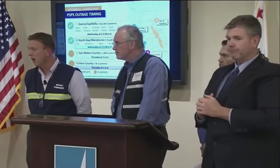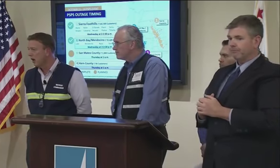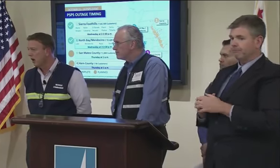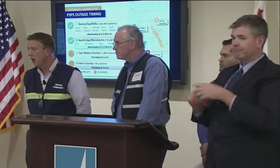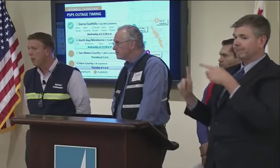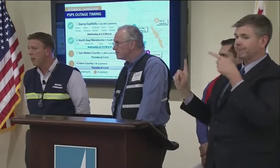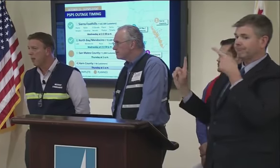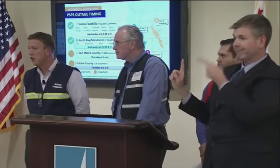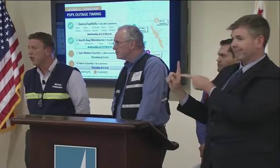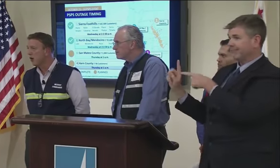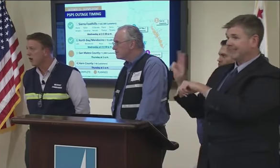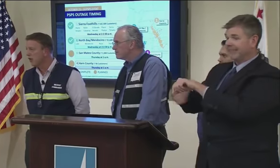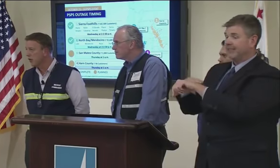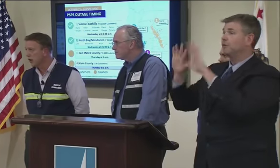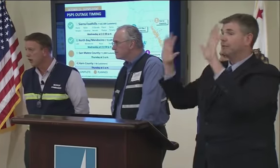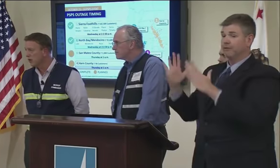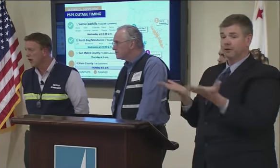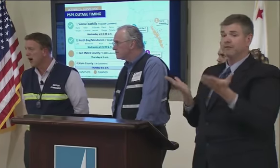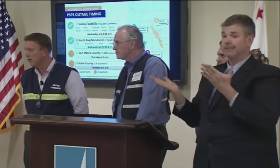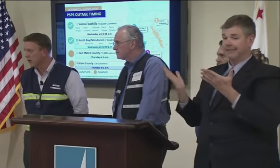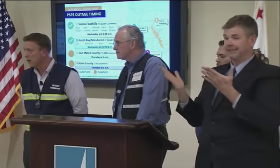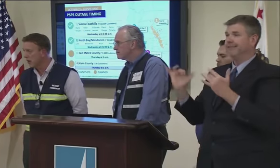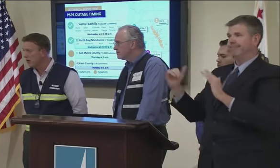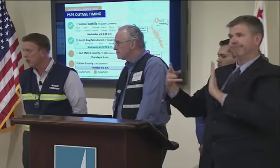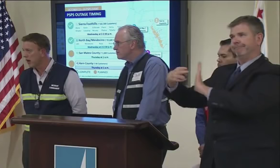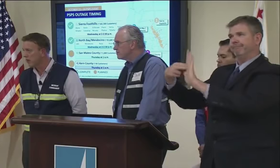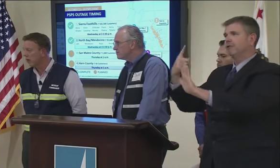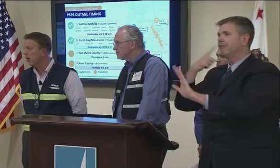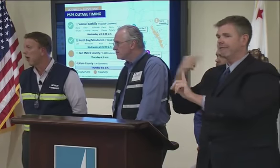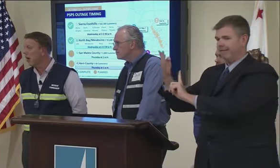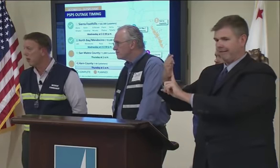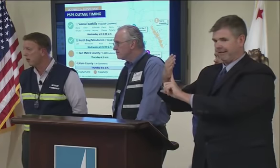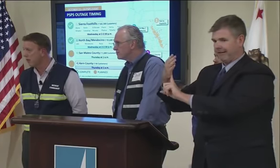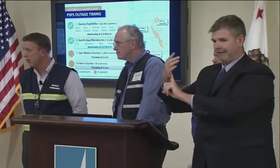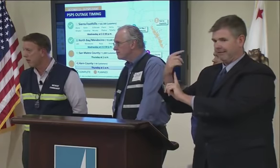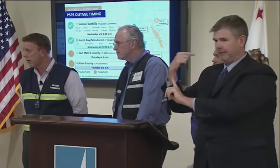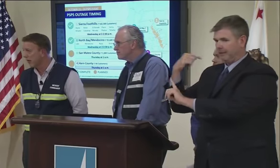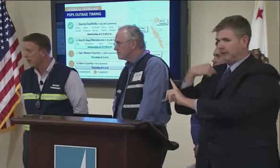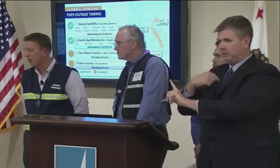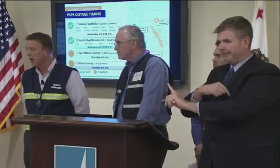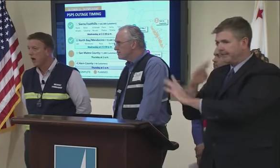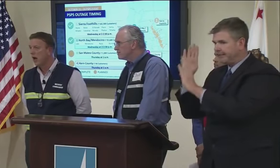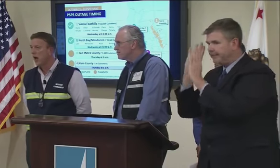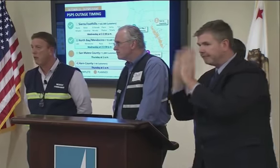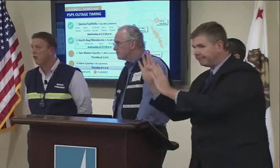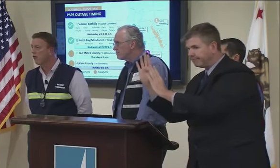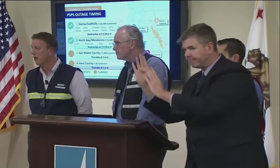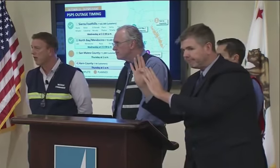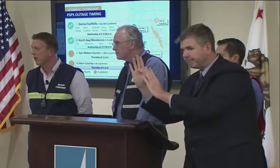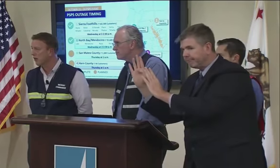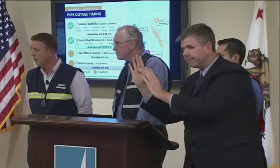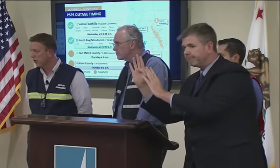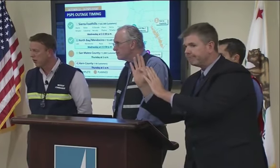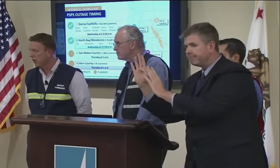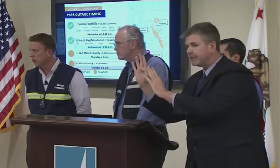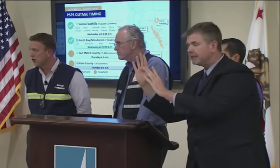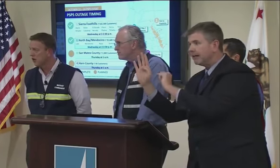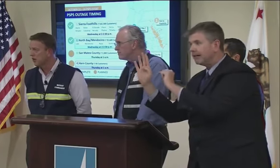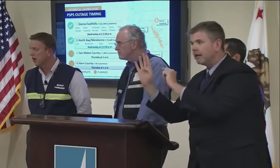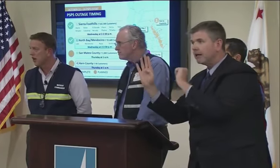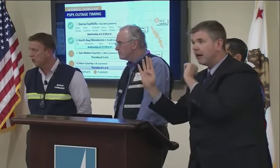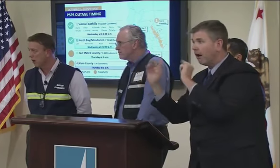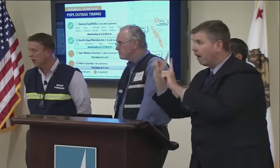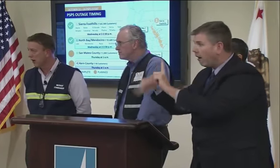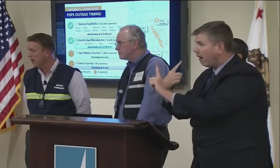single trigger, if you will, to execute PSPS. We look at a number of different things, most significantly fuel